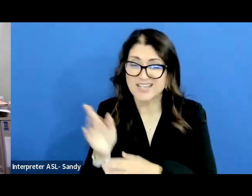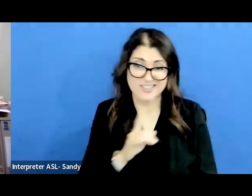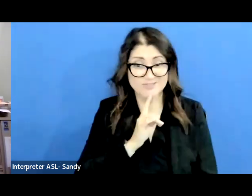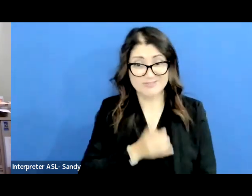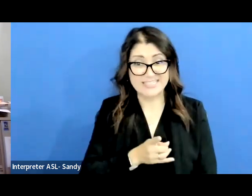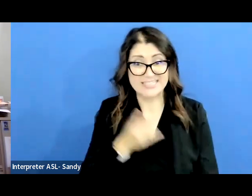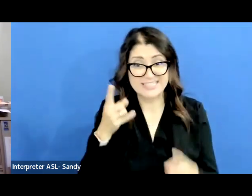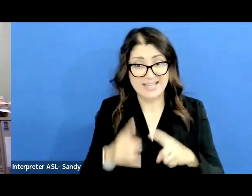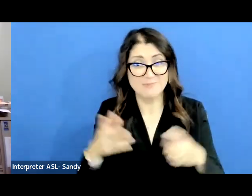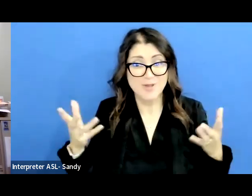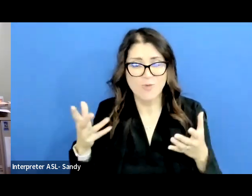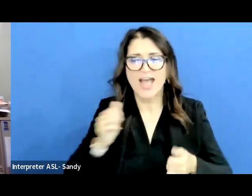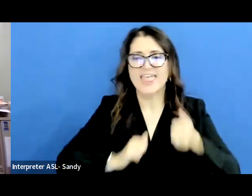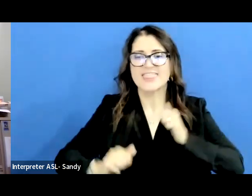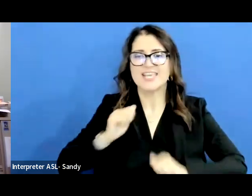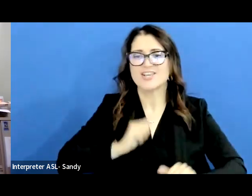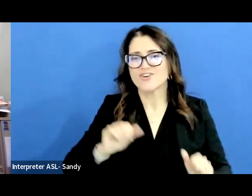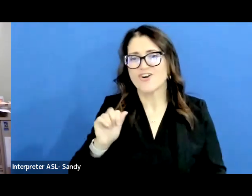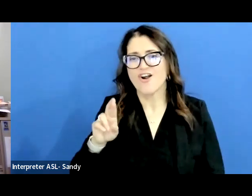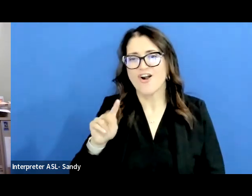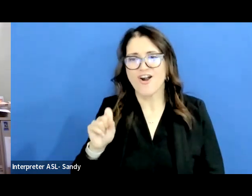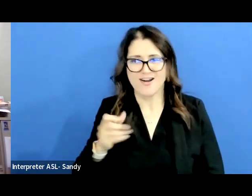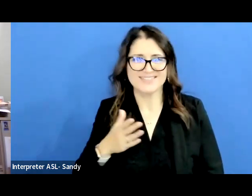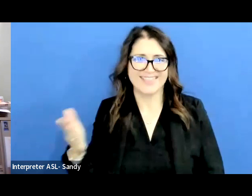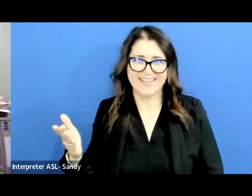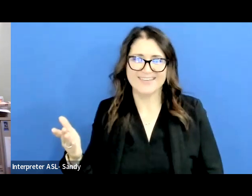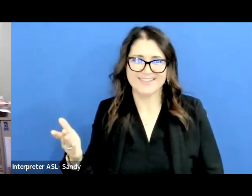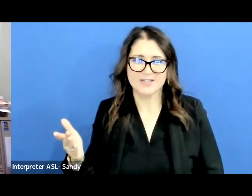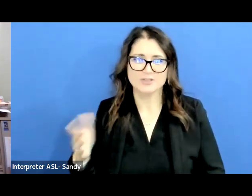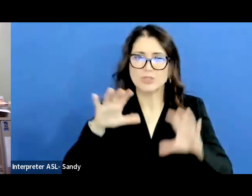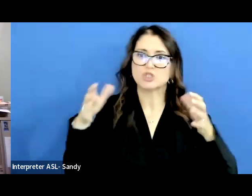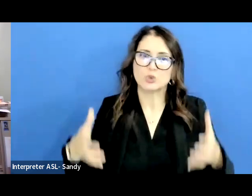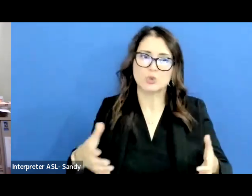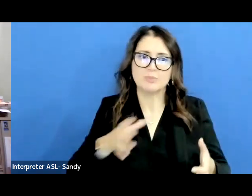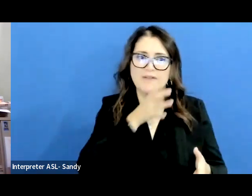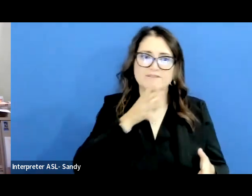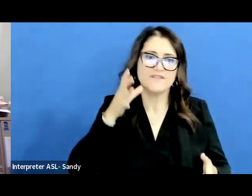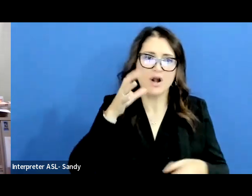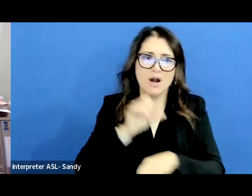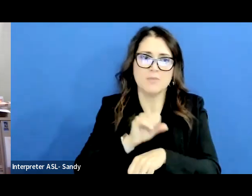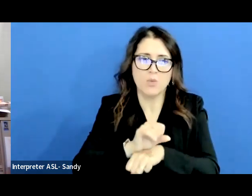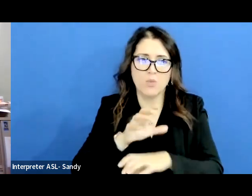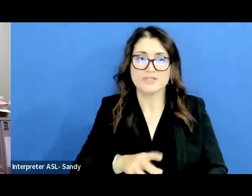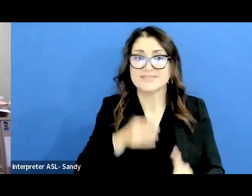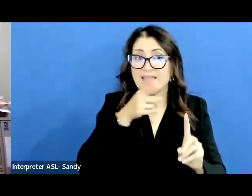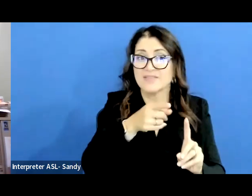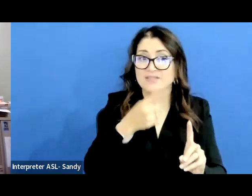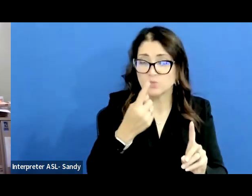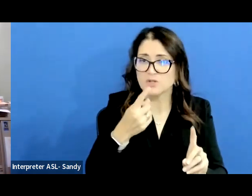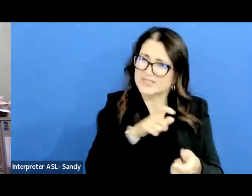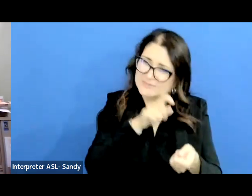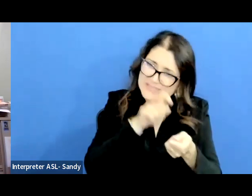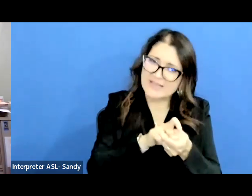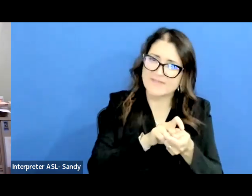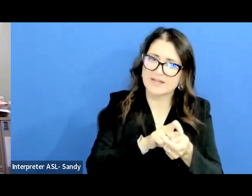a theater arts thing. So it's a group of farm workers, and this one was specific to farm